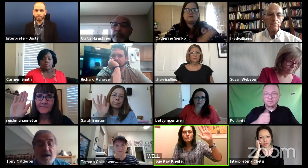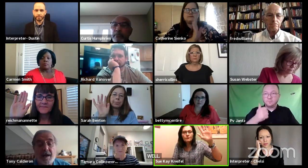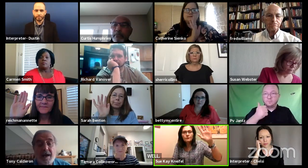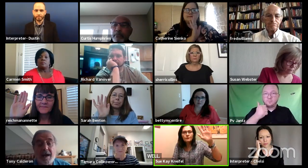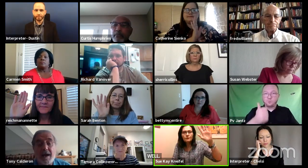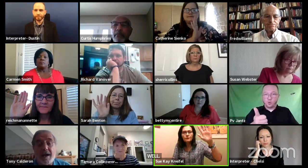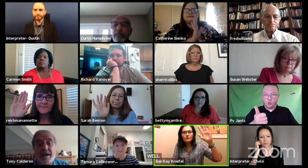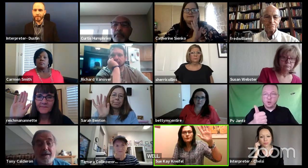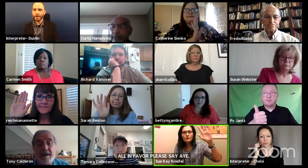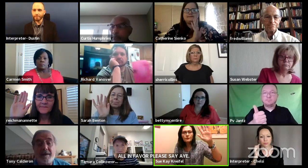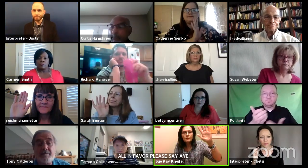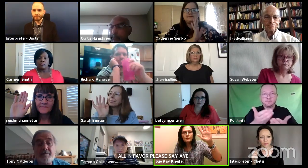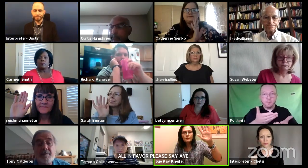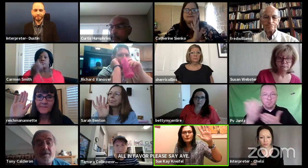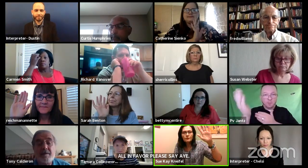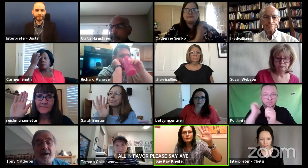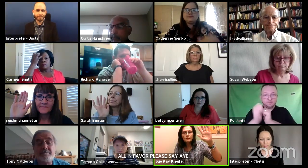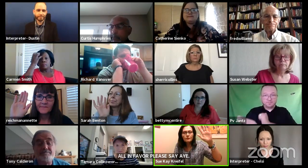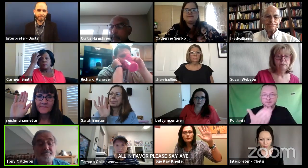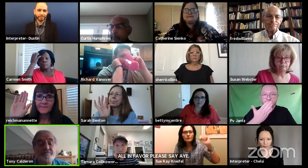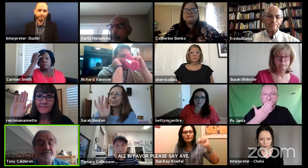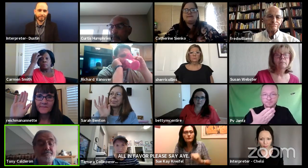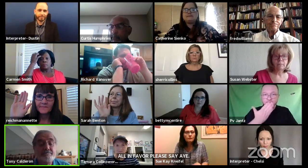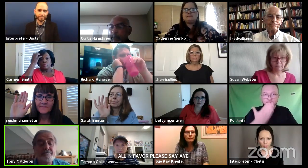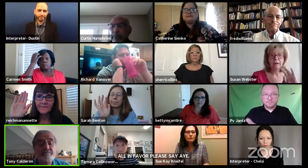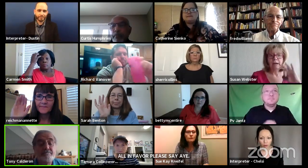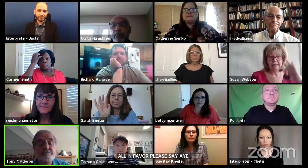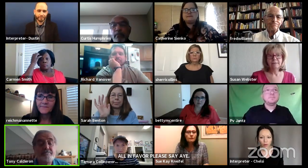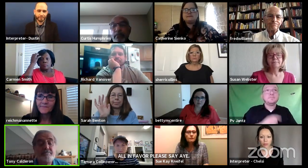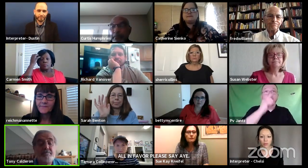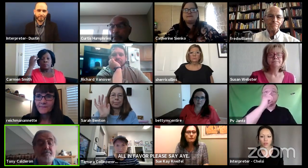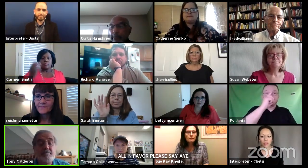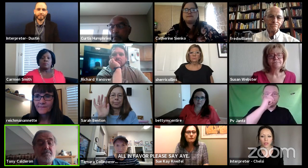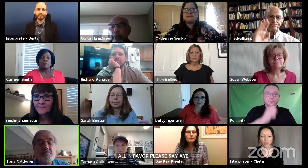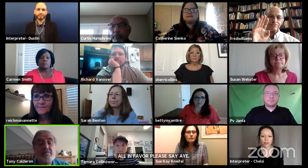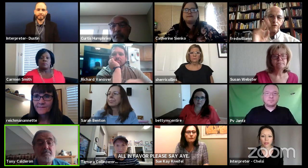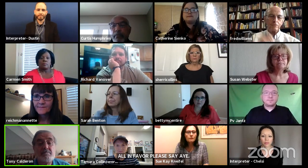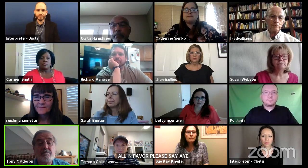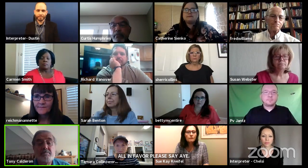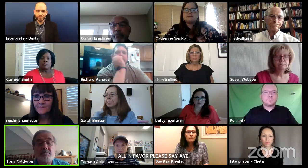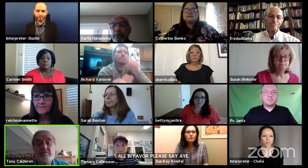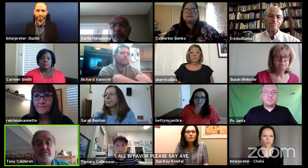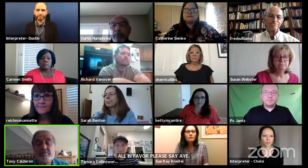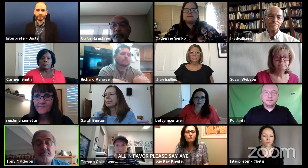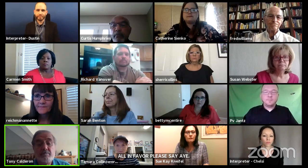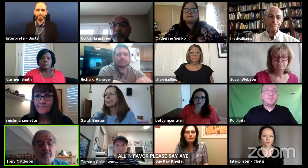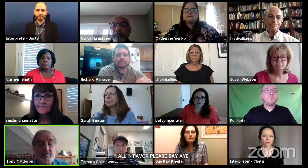Aye. Aye. Aye. Okay, motion carries.